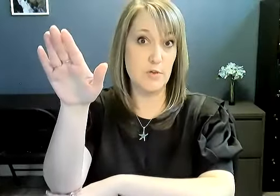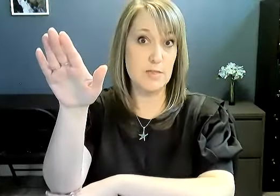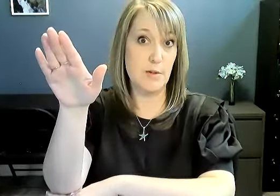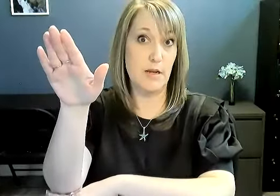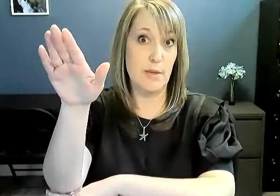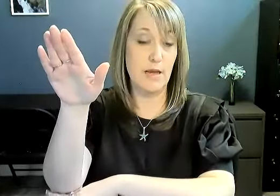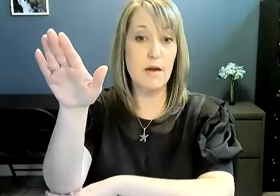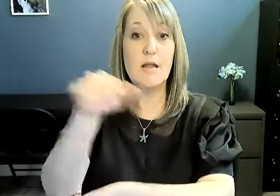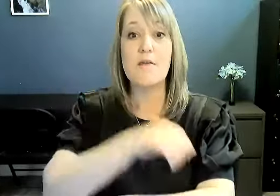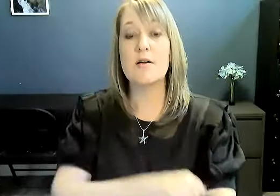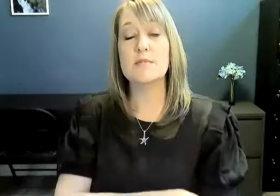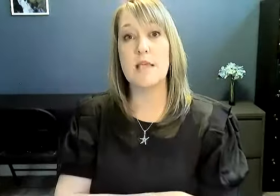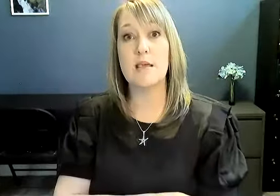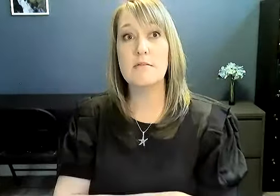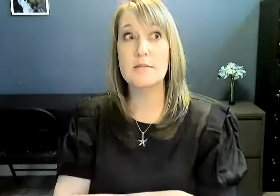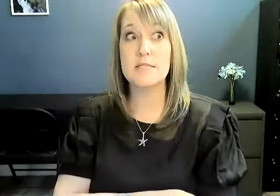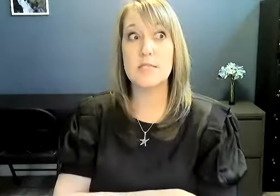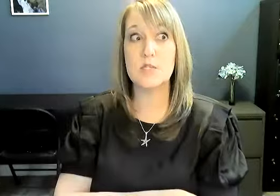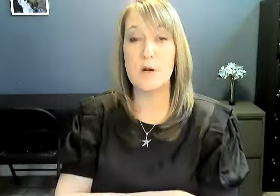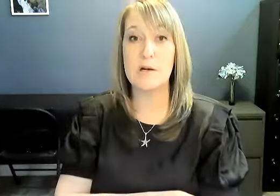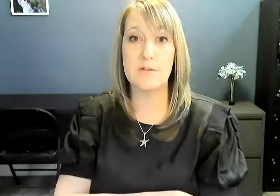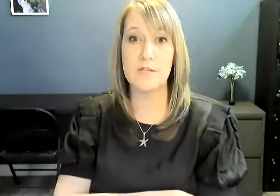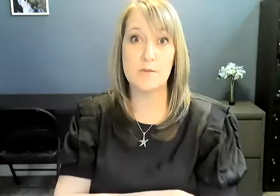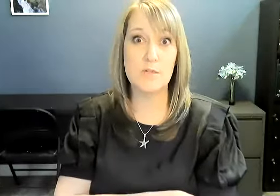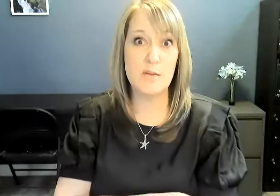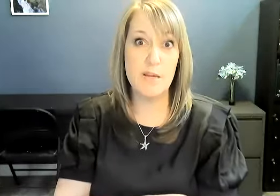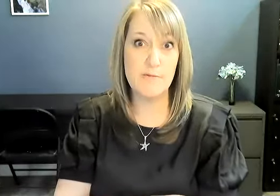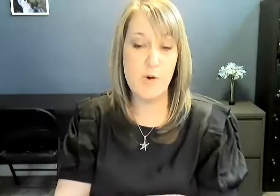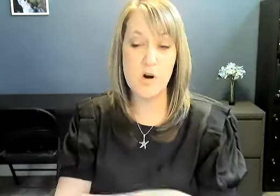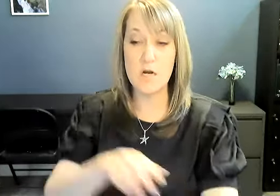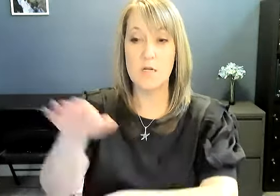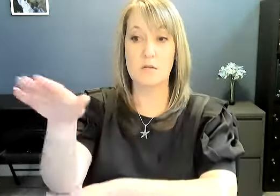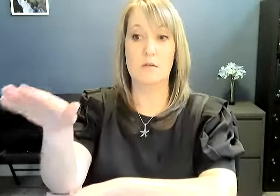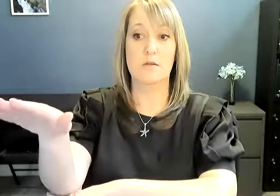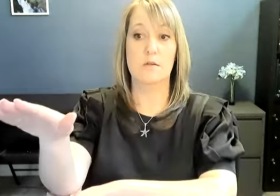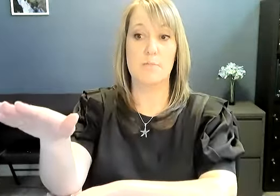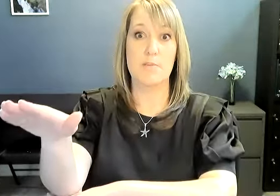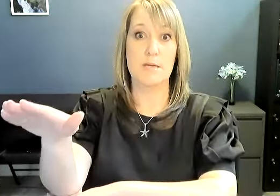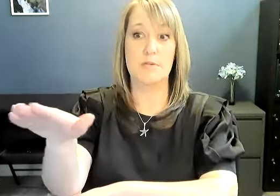probably going to be here. If I'm saying see you tomorrow afternoon and we're going to meet at 4, might be down here.